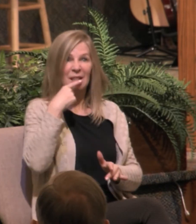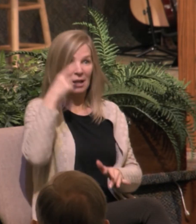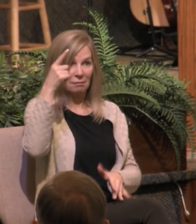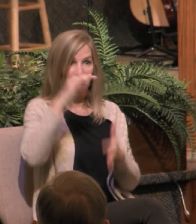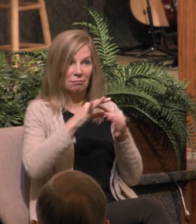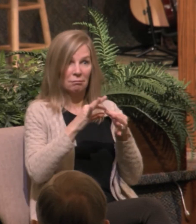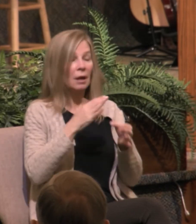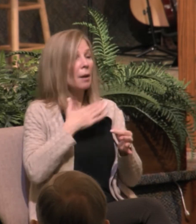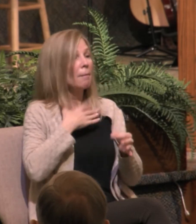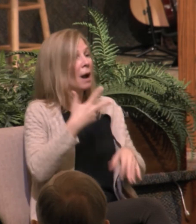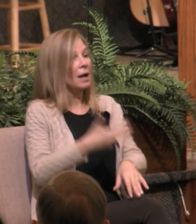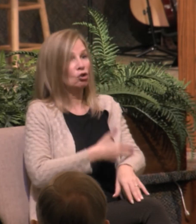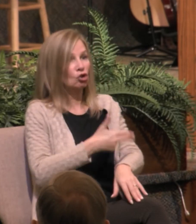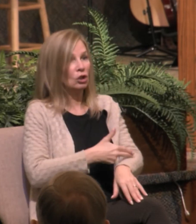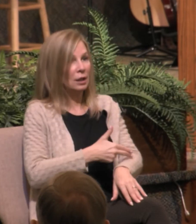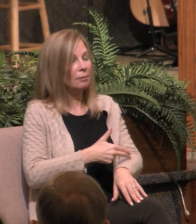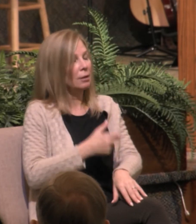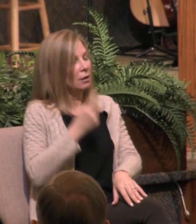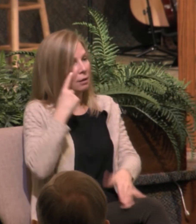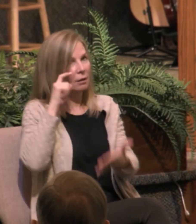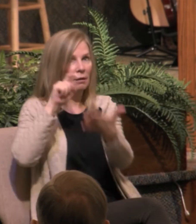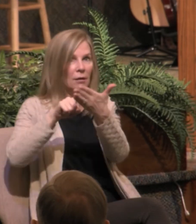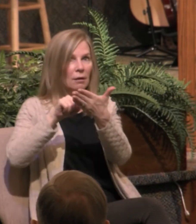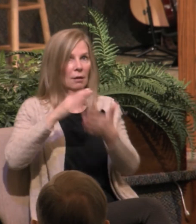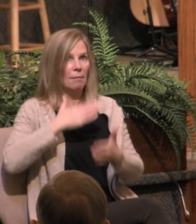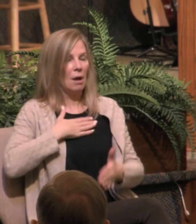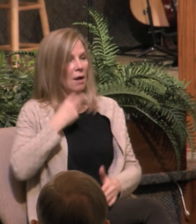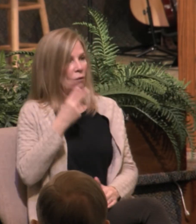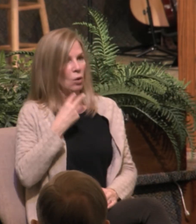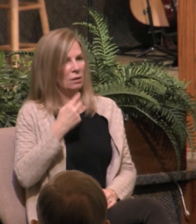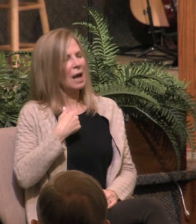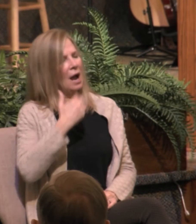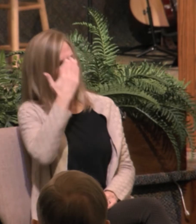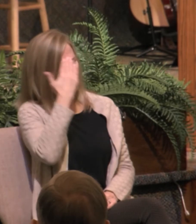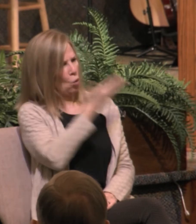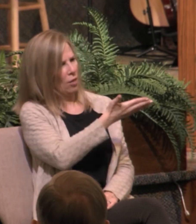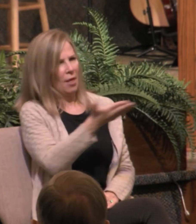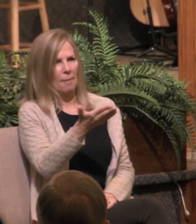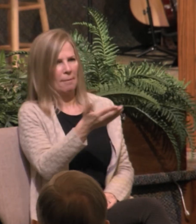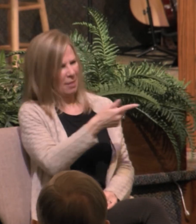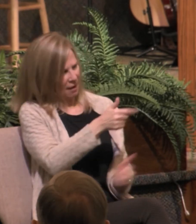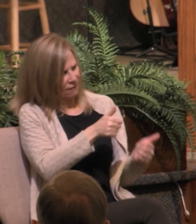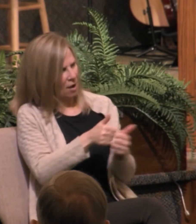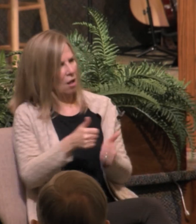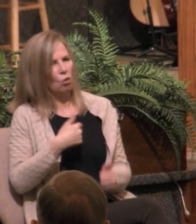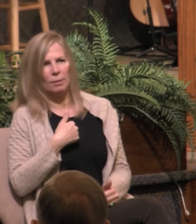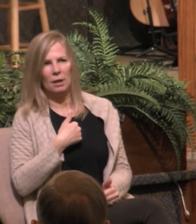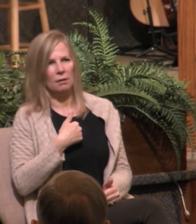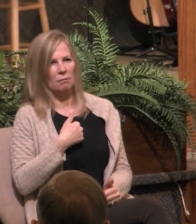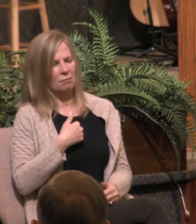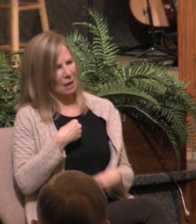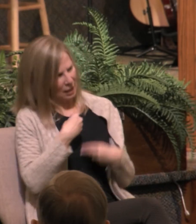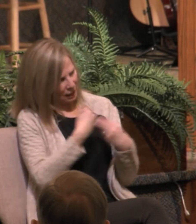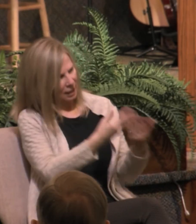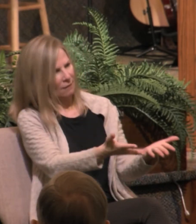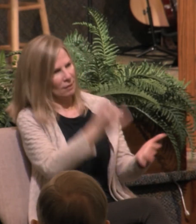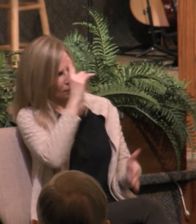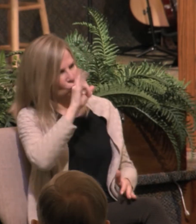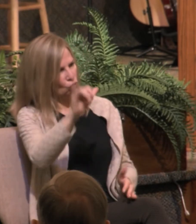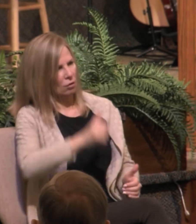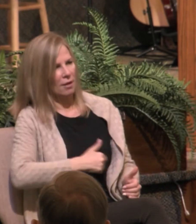voice, and I know them, and they follow me, and I give eternal life to